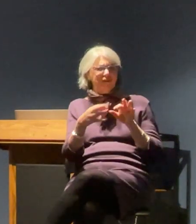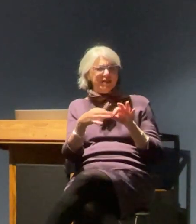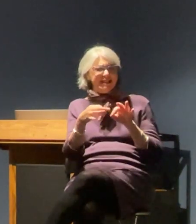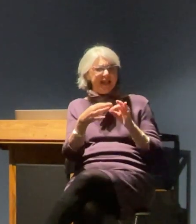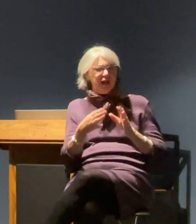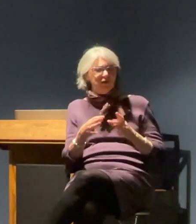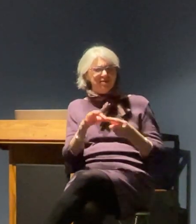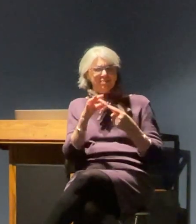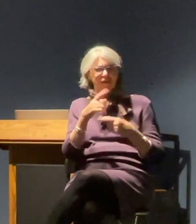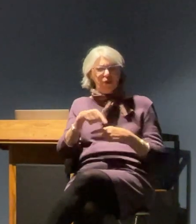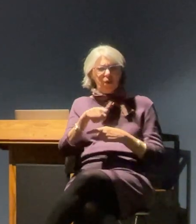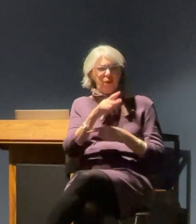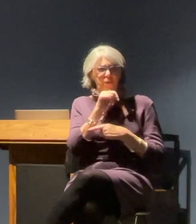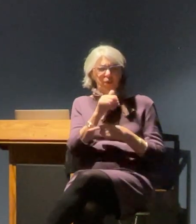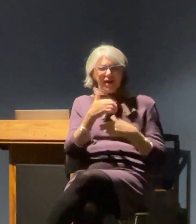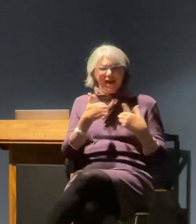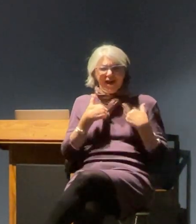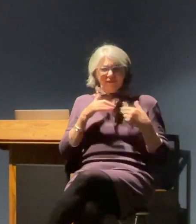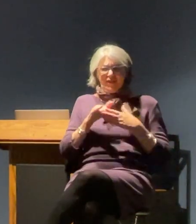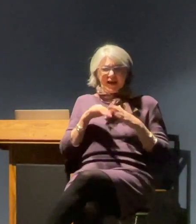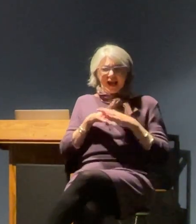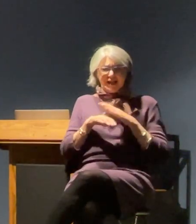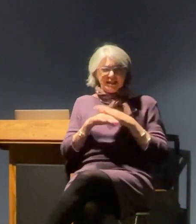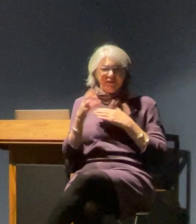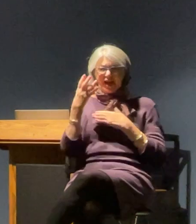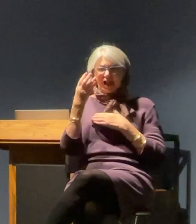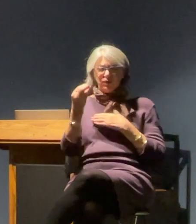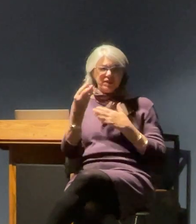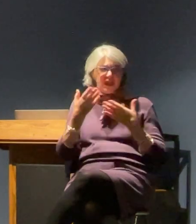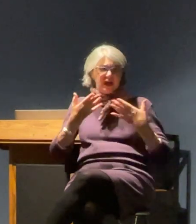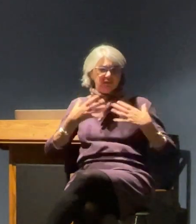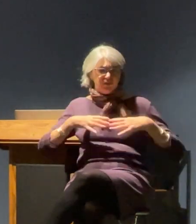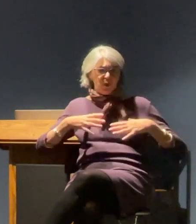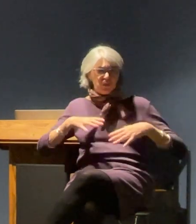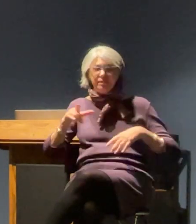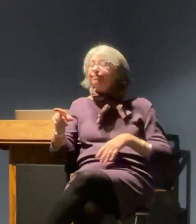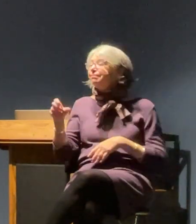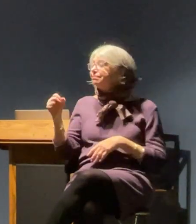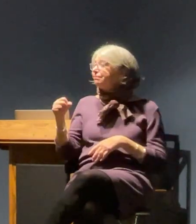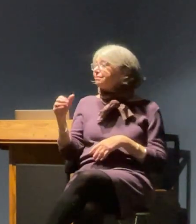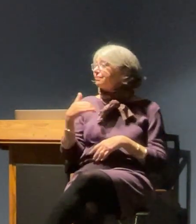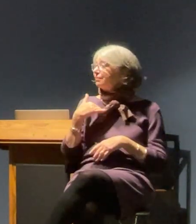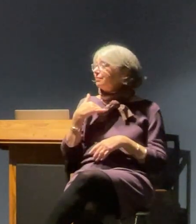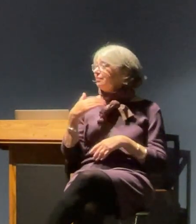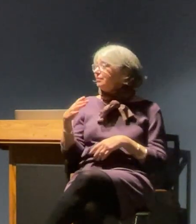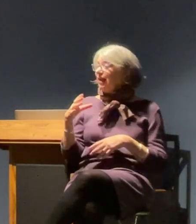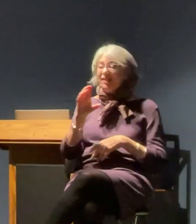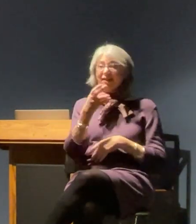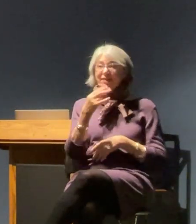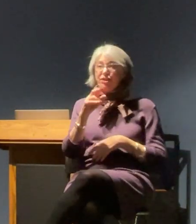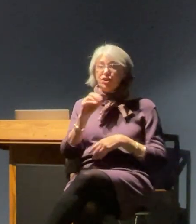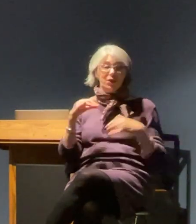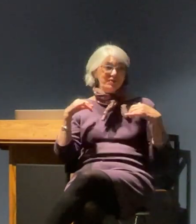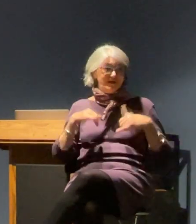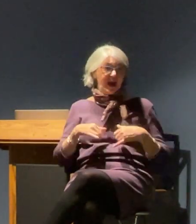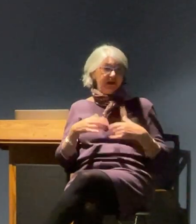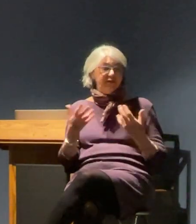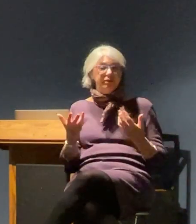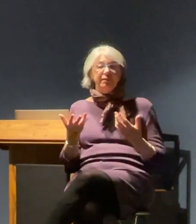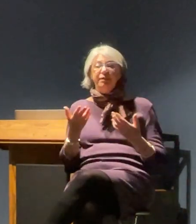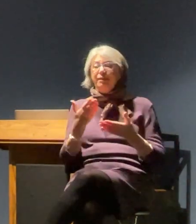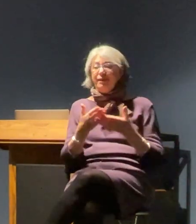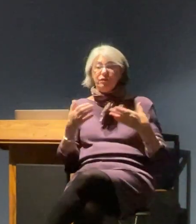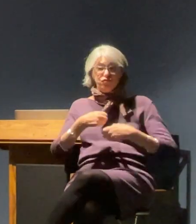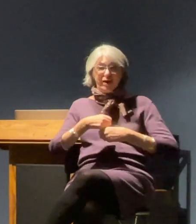tailor, especially for those who do not have that access of outside goods? Yeah, no, so like the chino jacket or just wanting certain